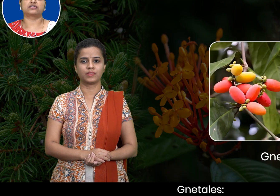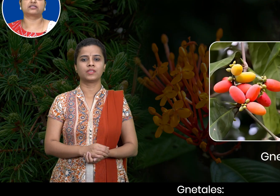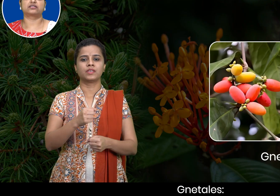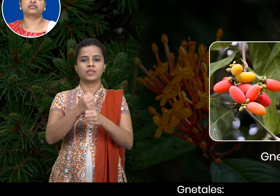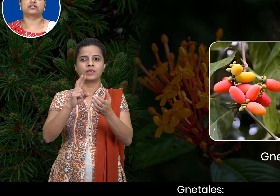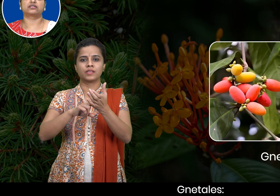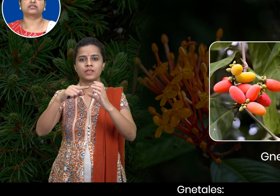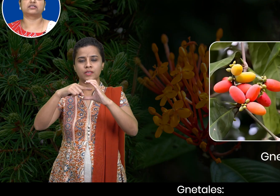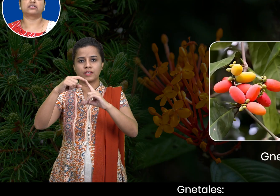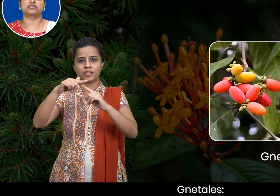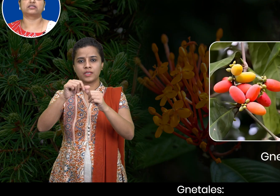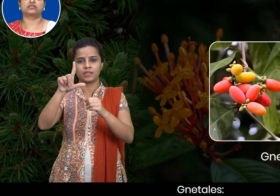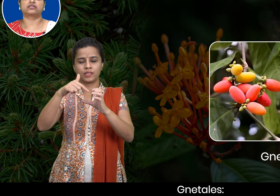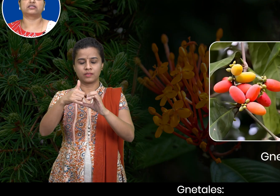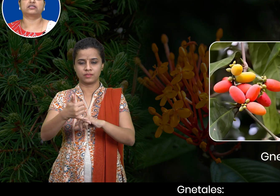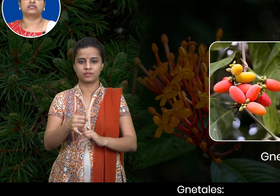Needles.